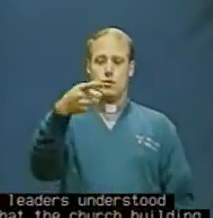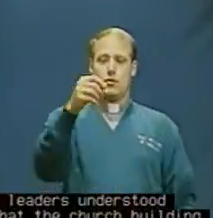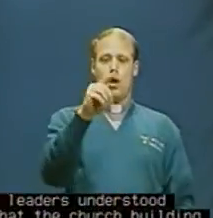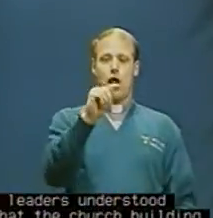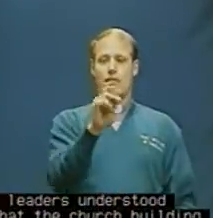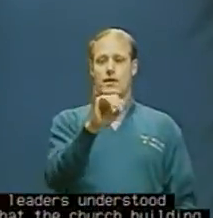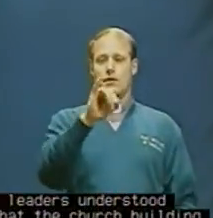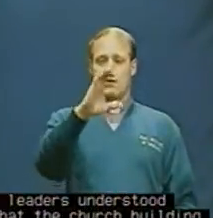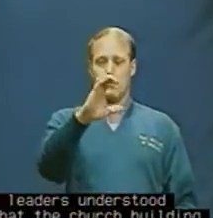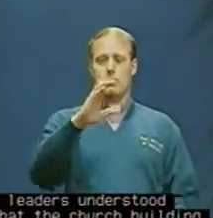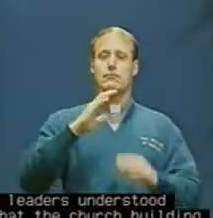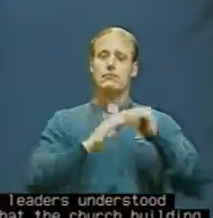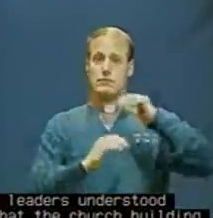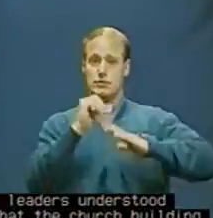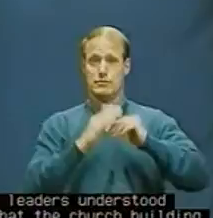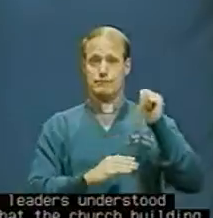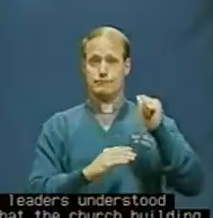Other church leaders understood that the church building